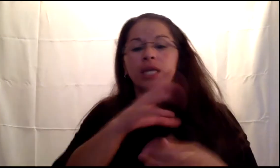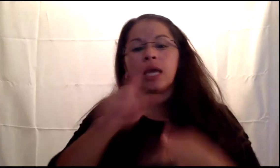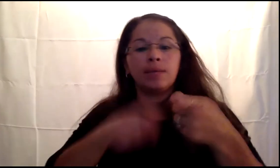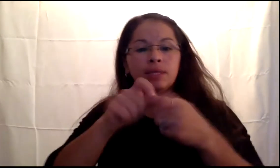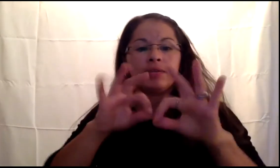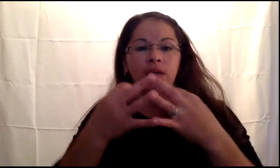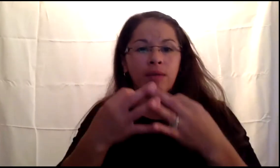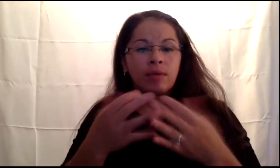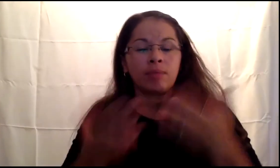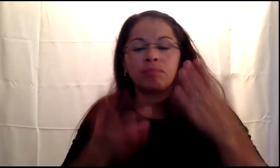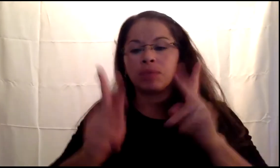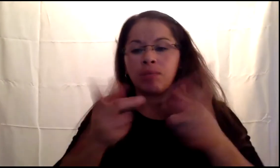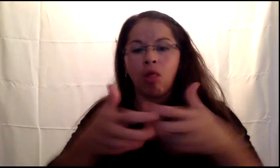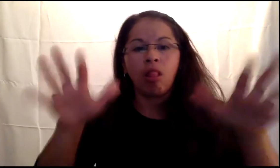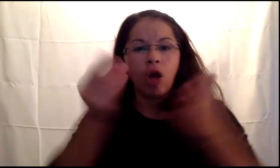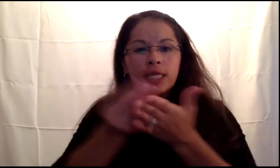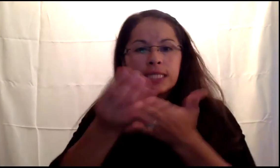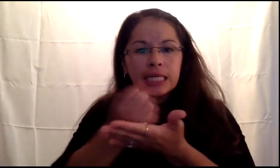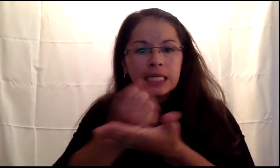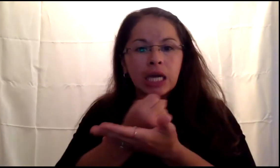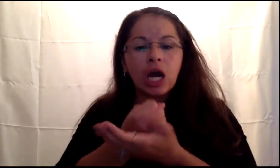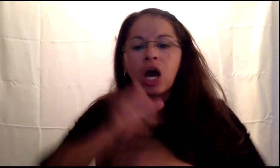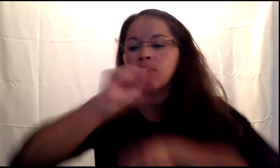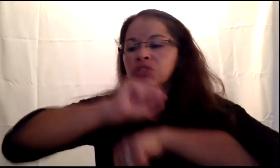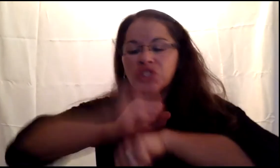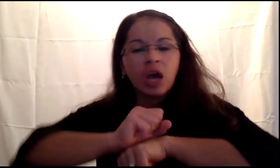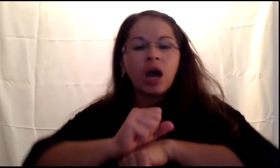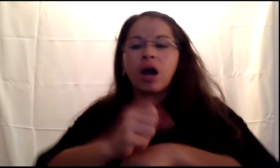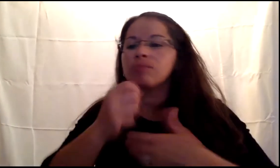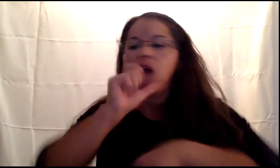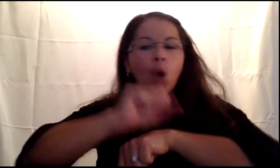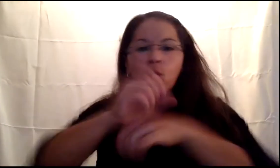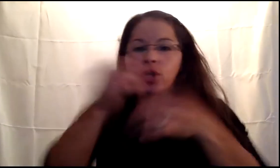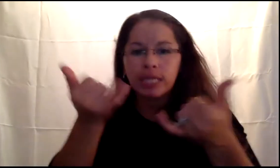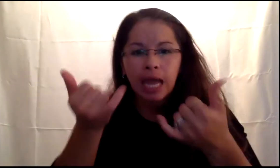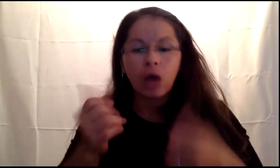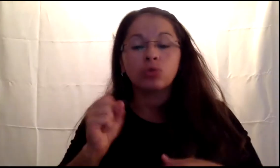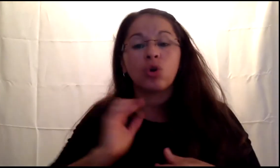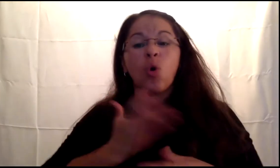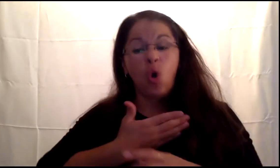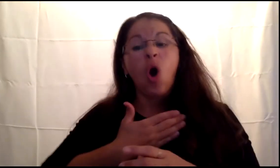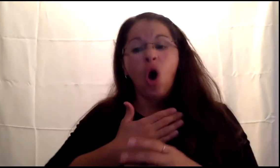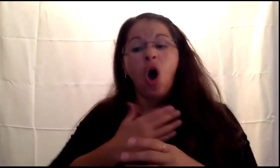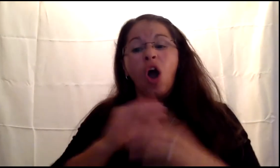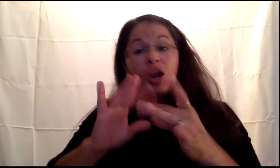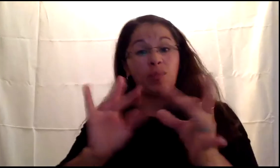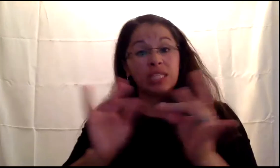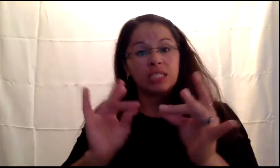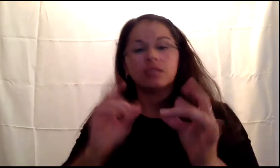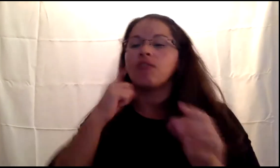be unemployed now. So again, from our financial aid office, the message has been for students to definitely reach out once they have their